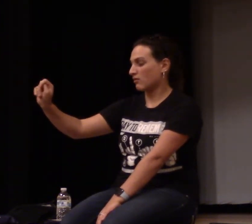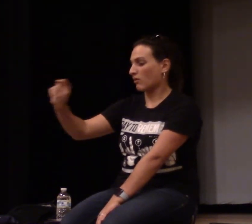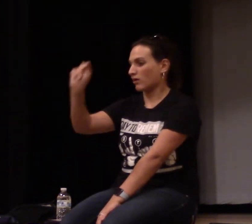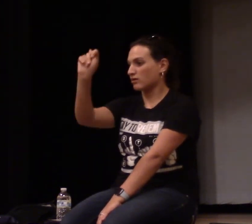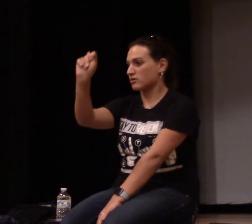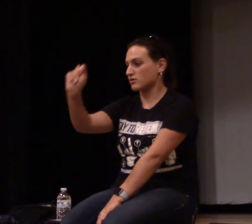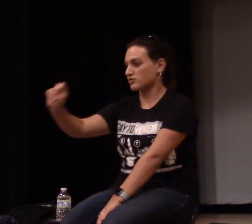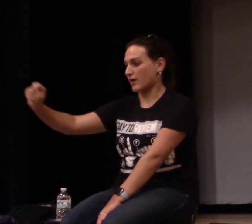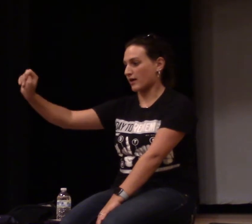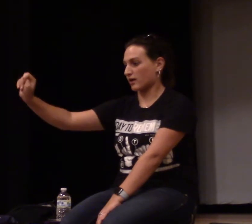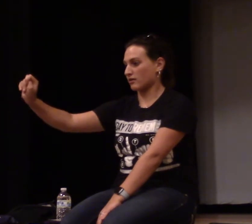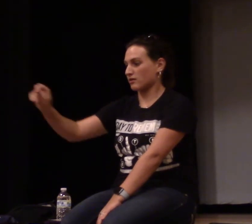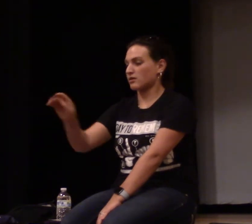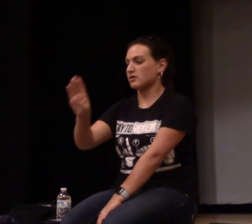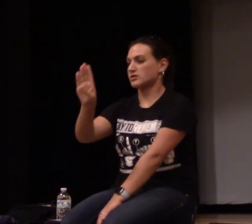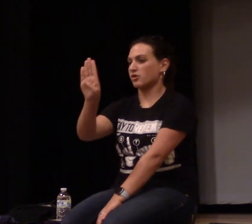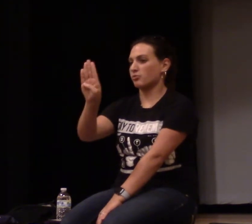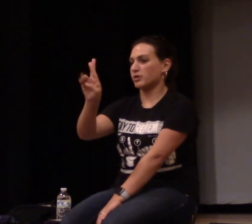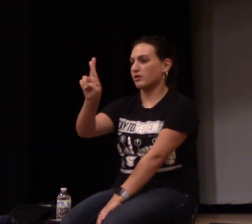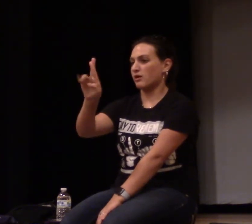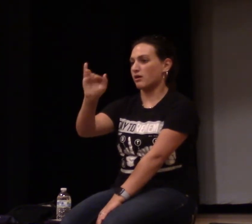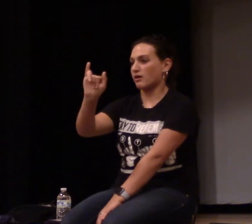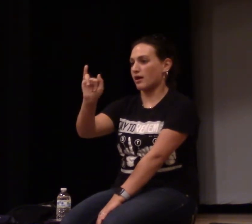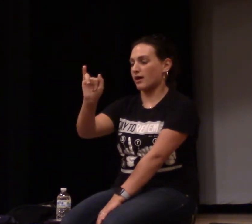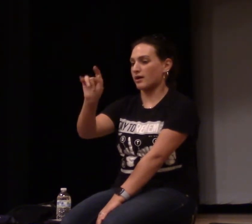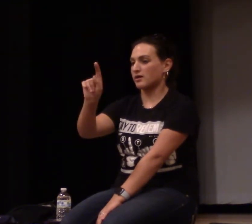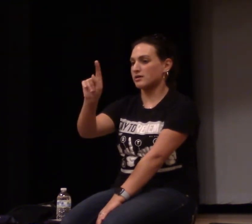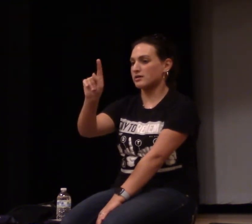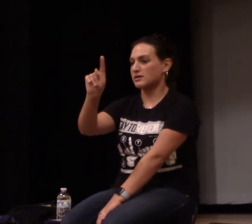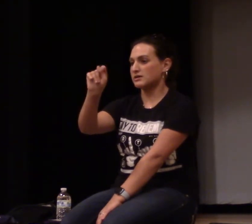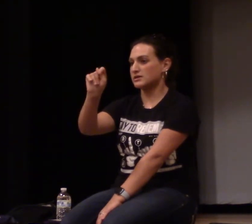or you can drag it. So Brittany